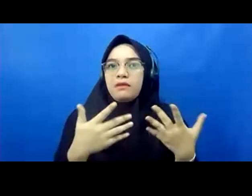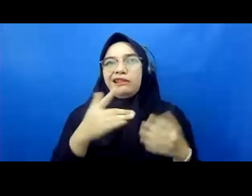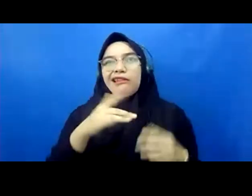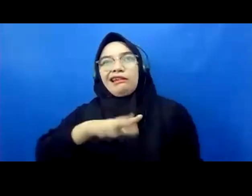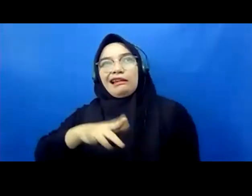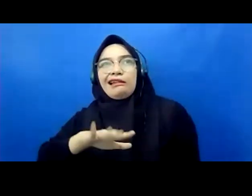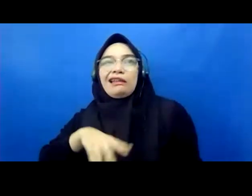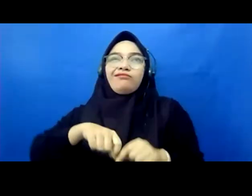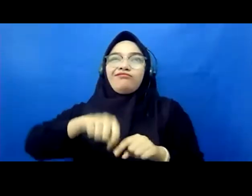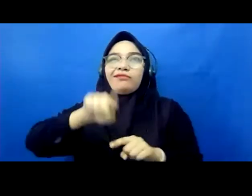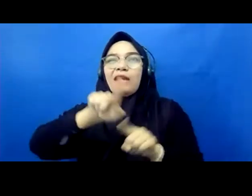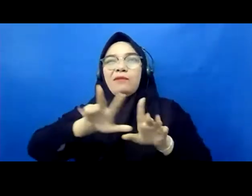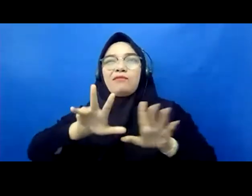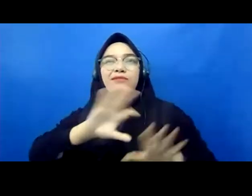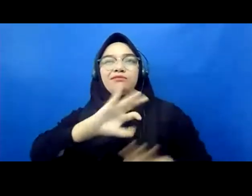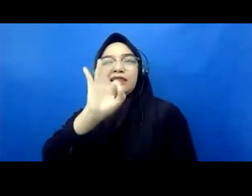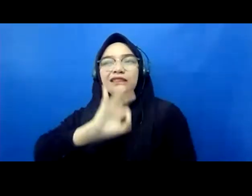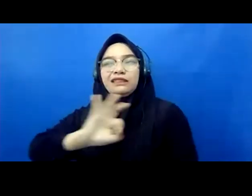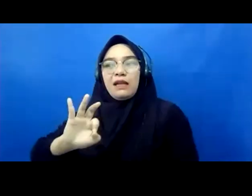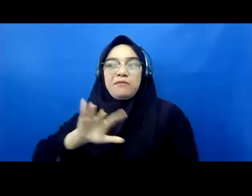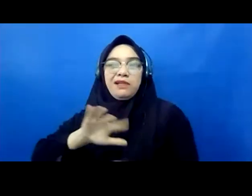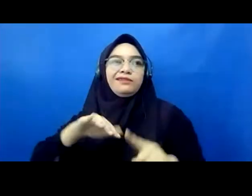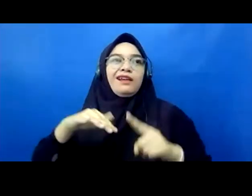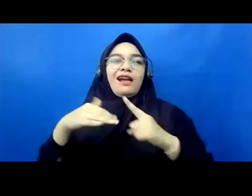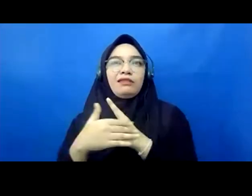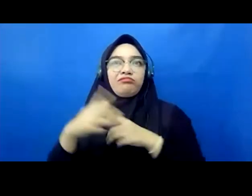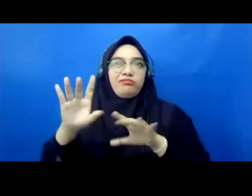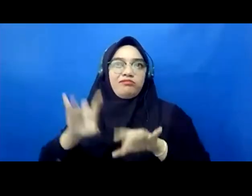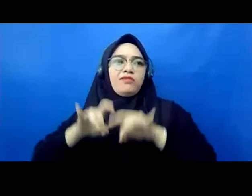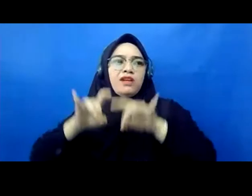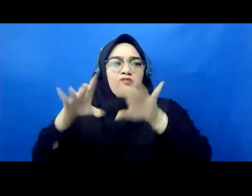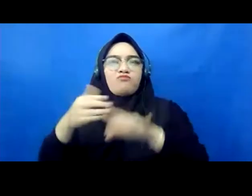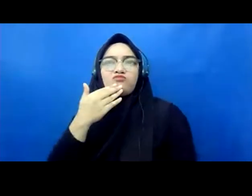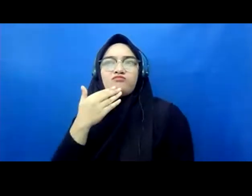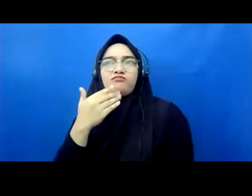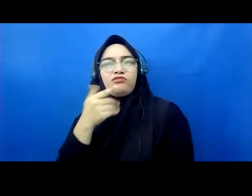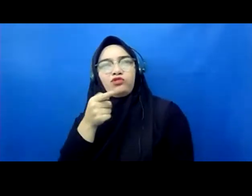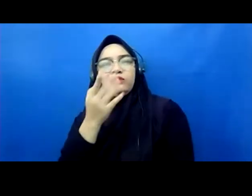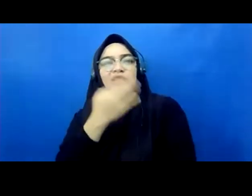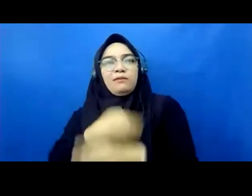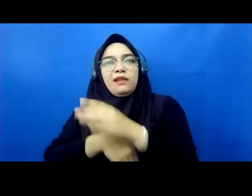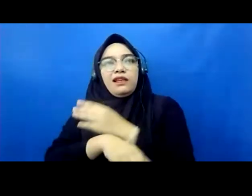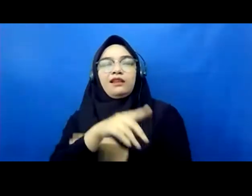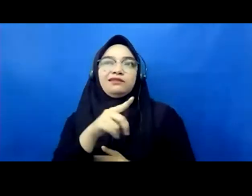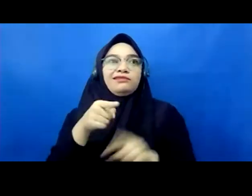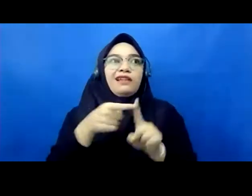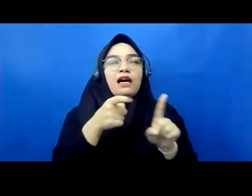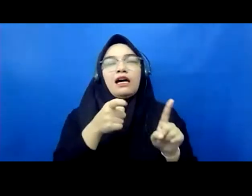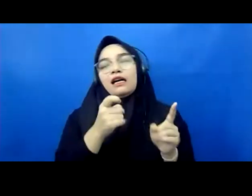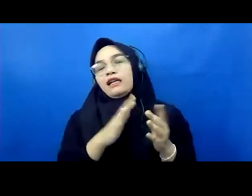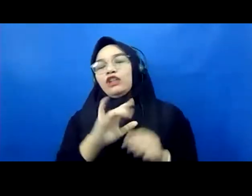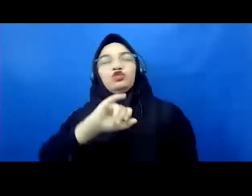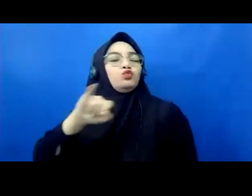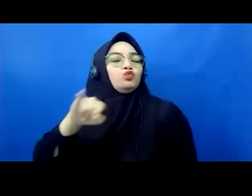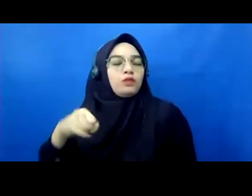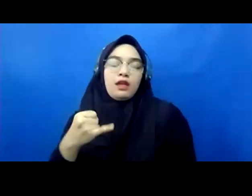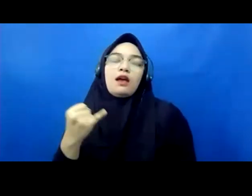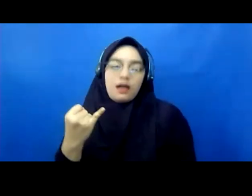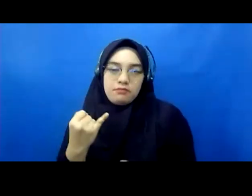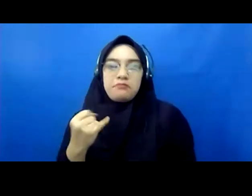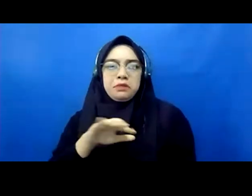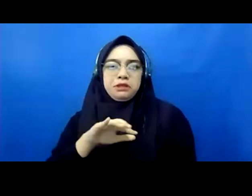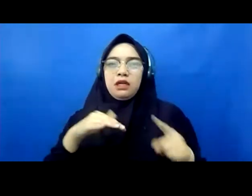of Australians have disabilities, or around that, and that's around 4.4 million people. So the